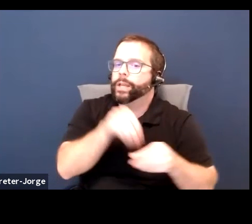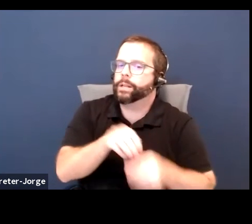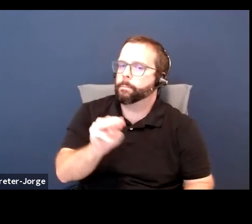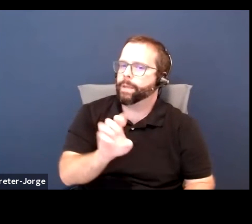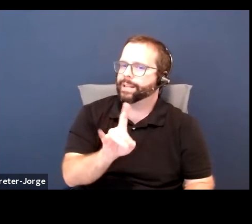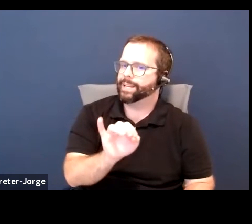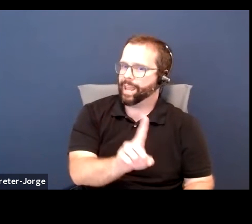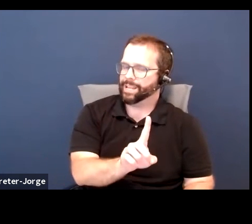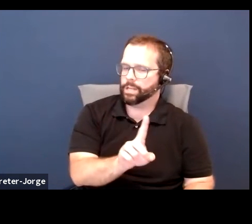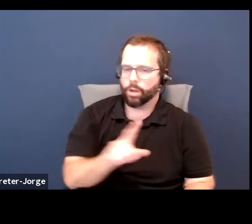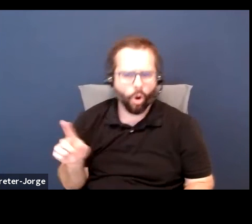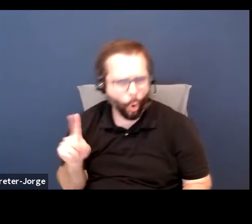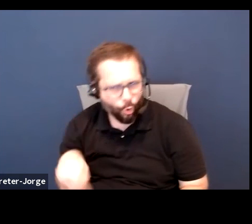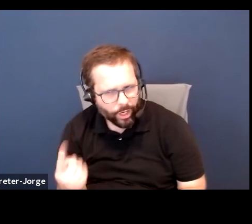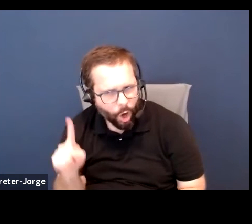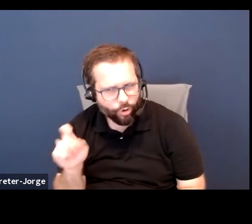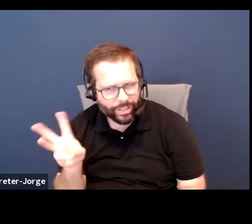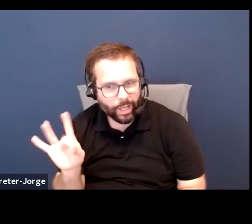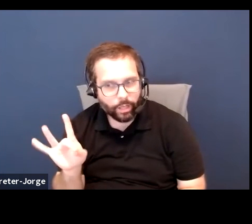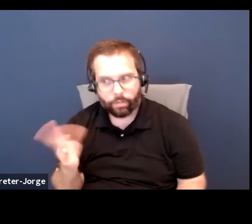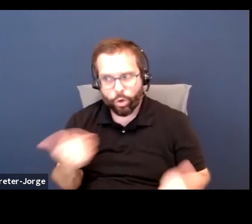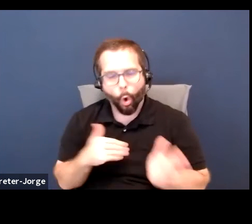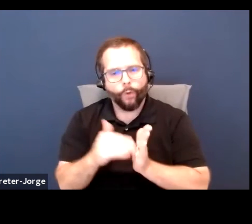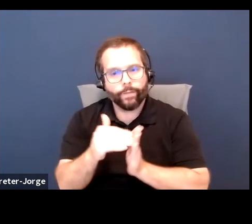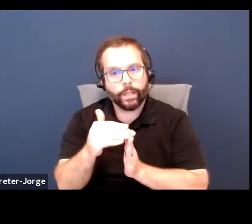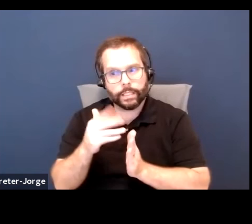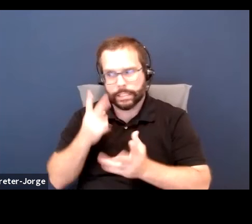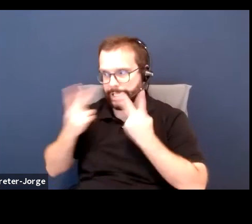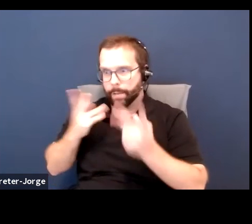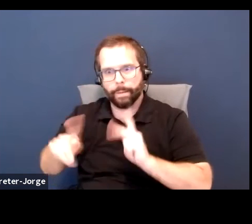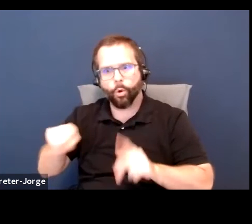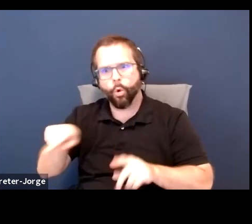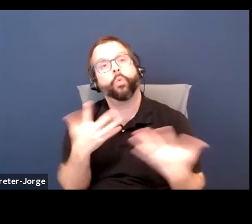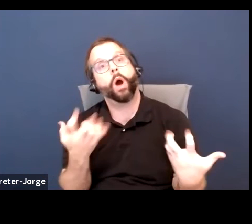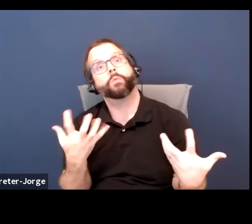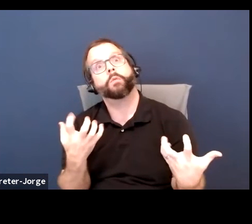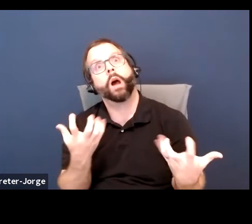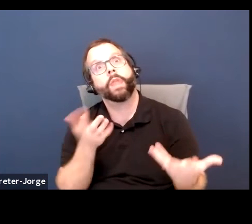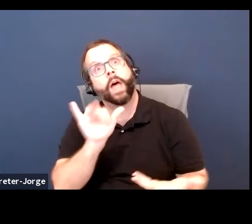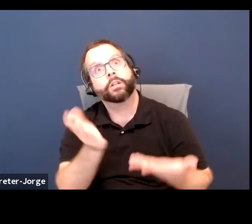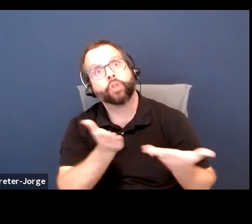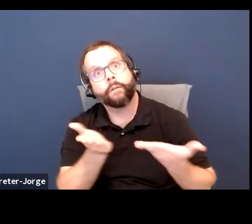people dying literally to get that service addressed every single day.